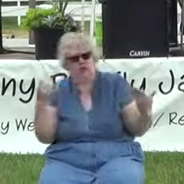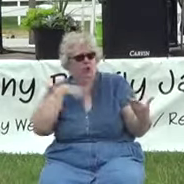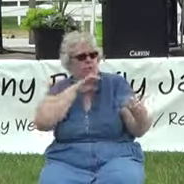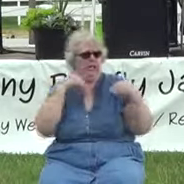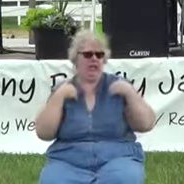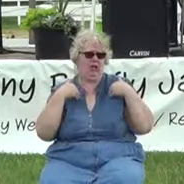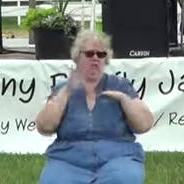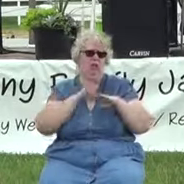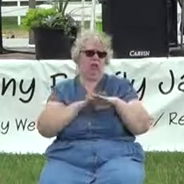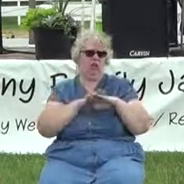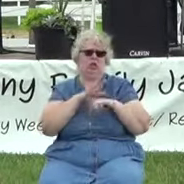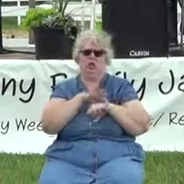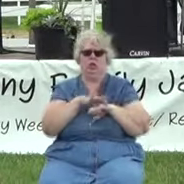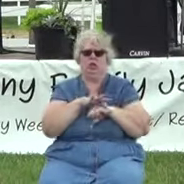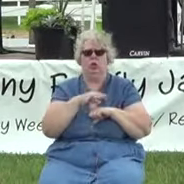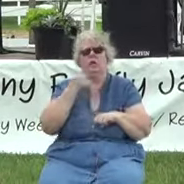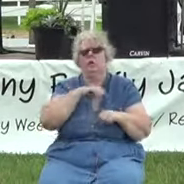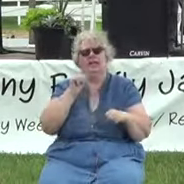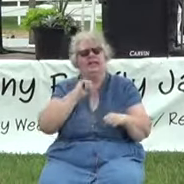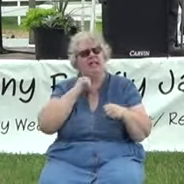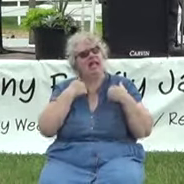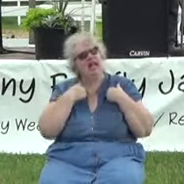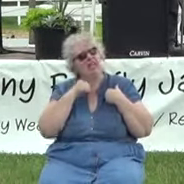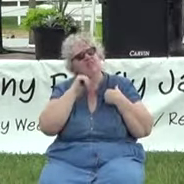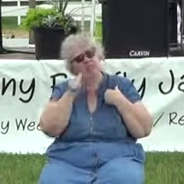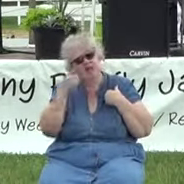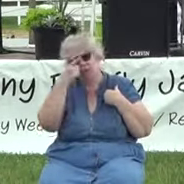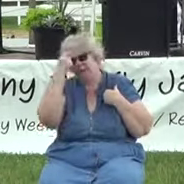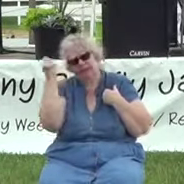not because we ask not.